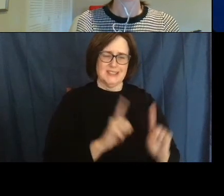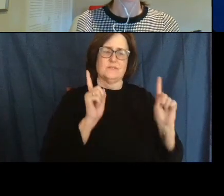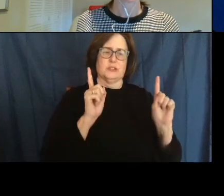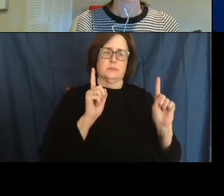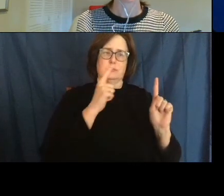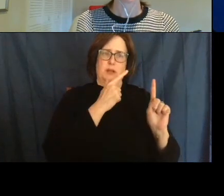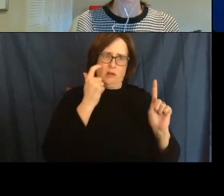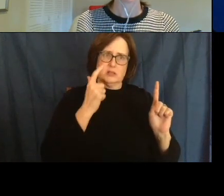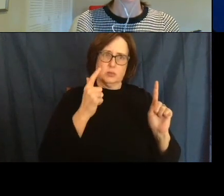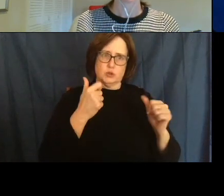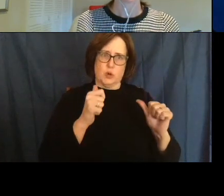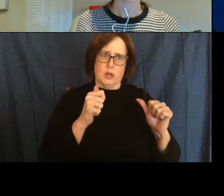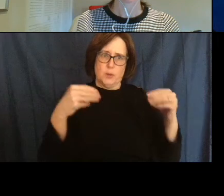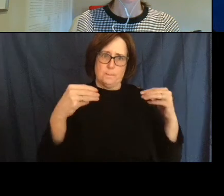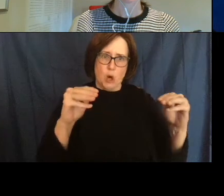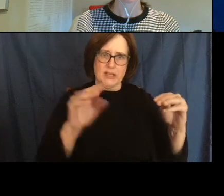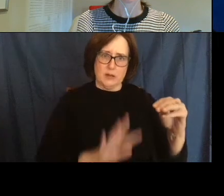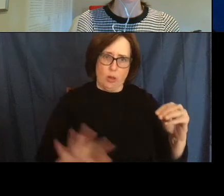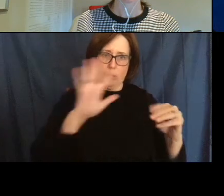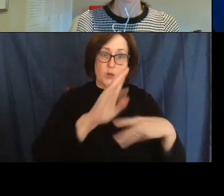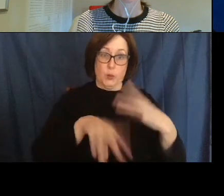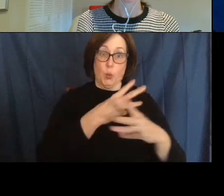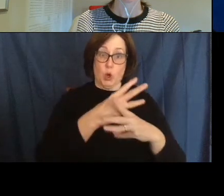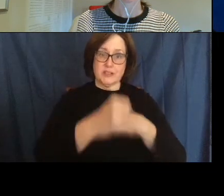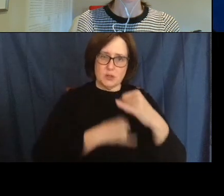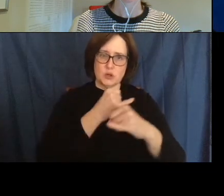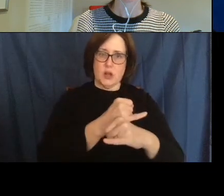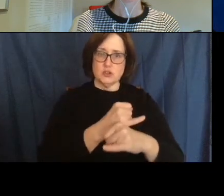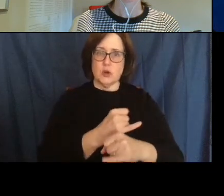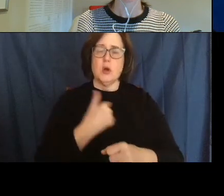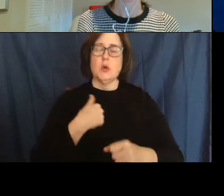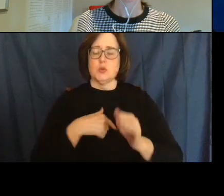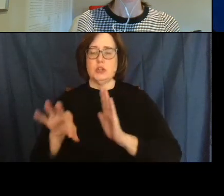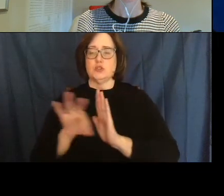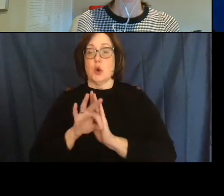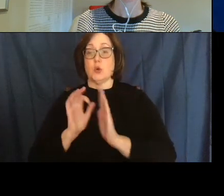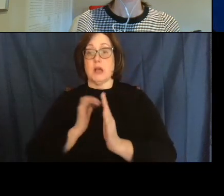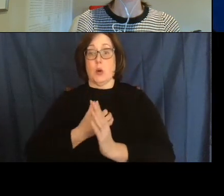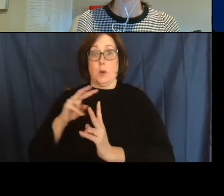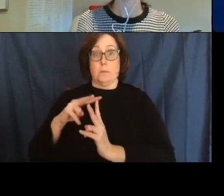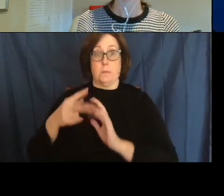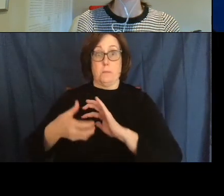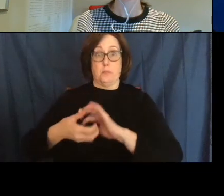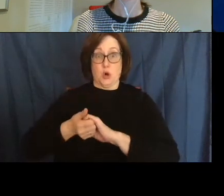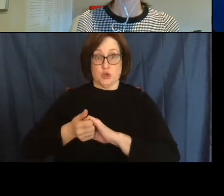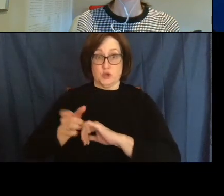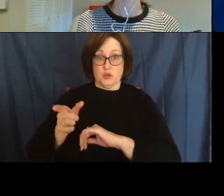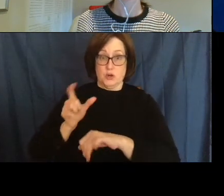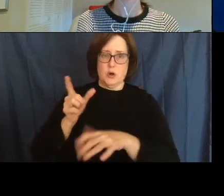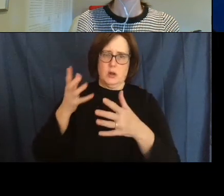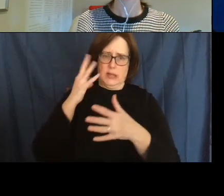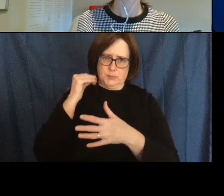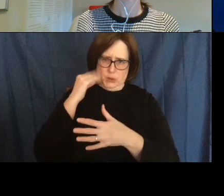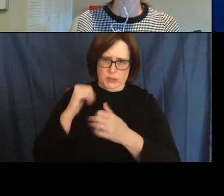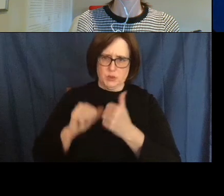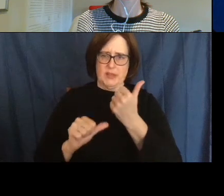we selected a partner to work with. We picked a partner that had worked in assistive technology to help us take this out into